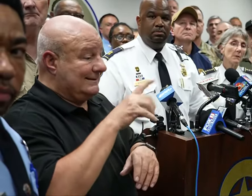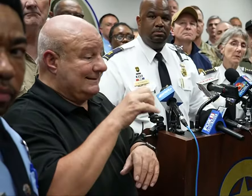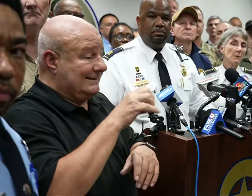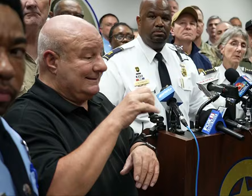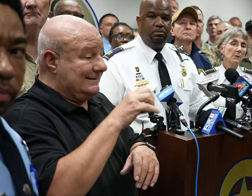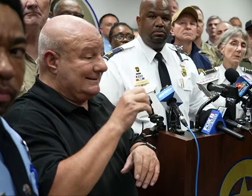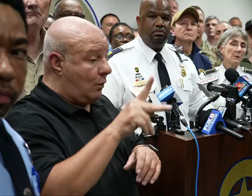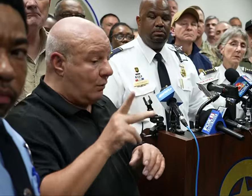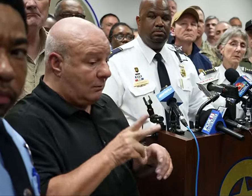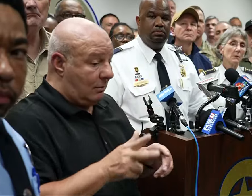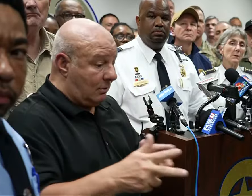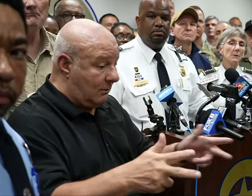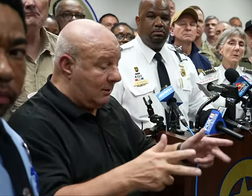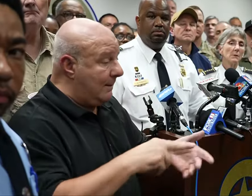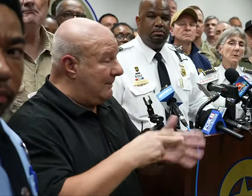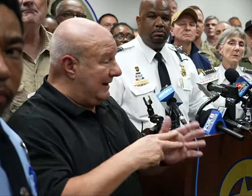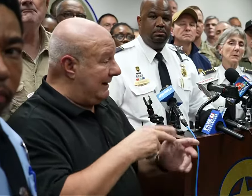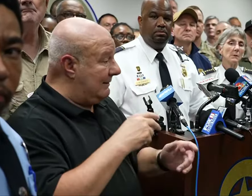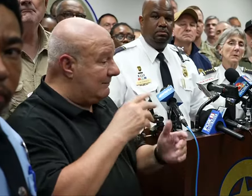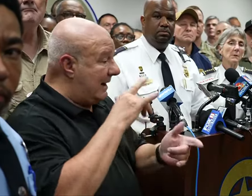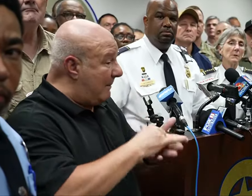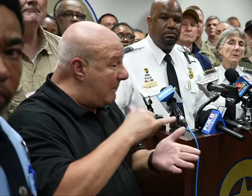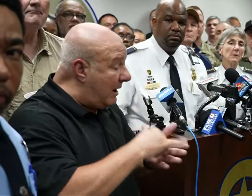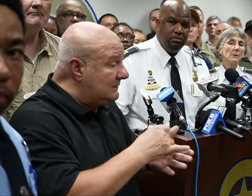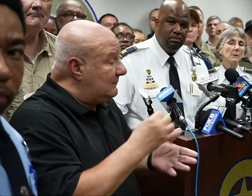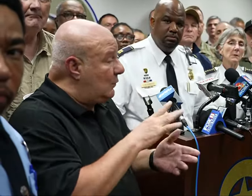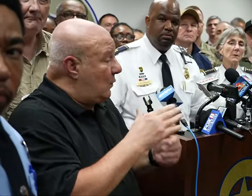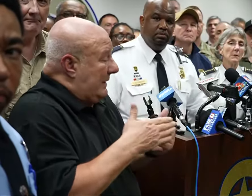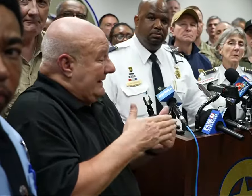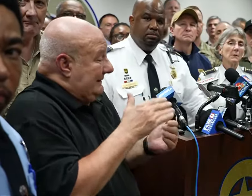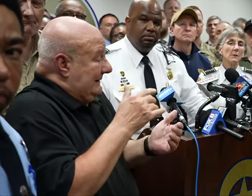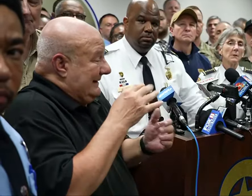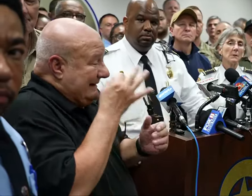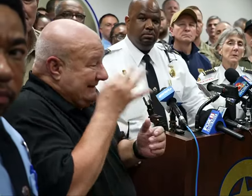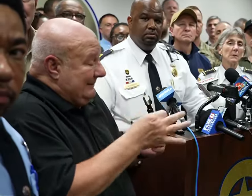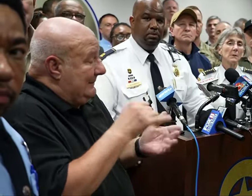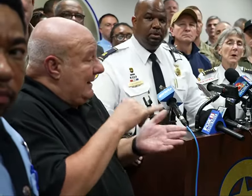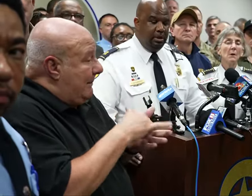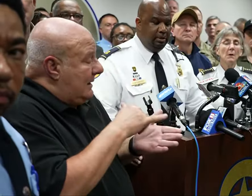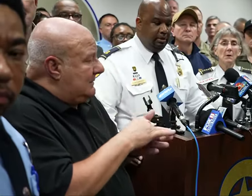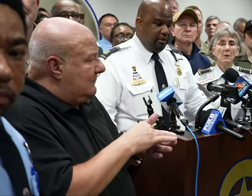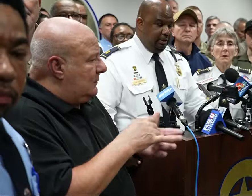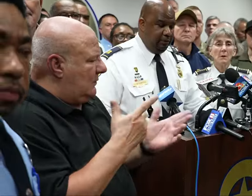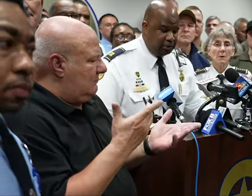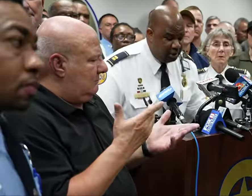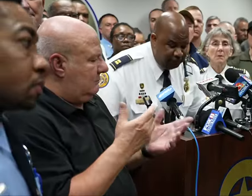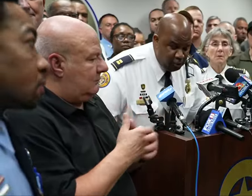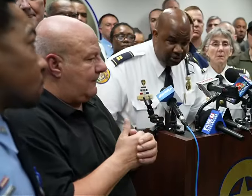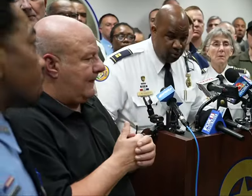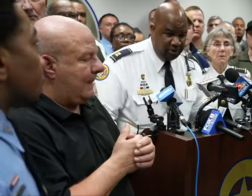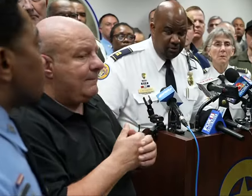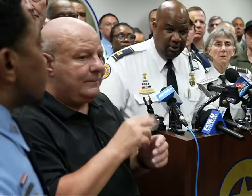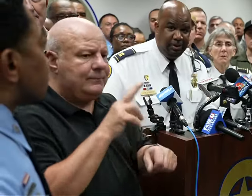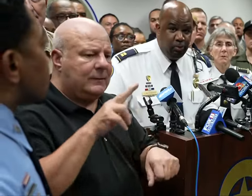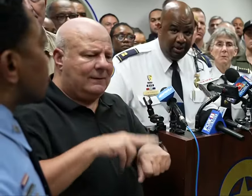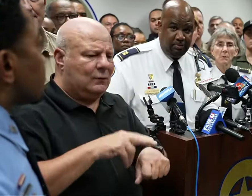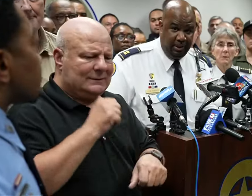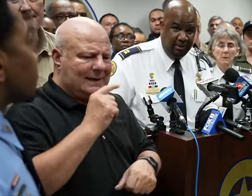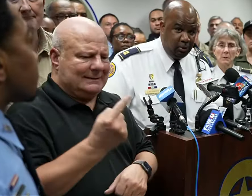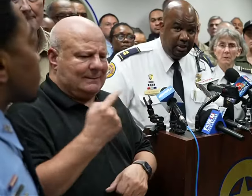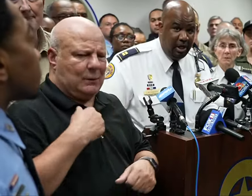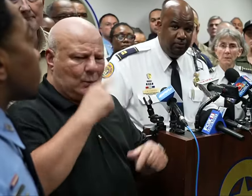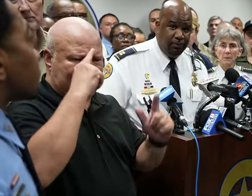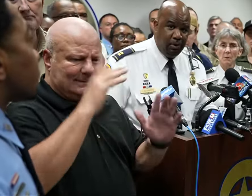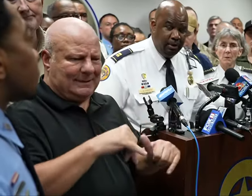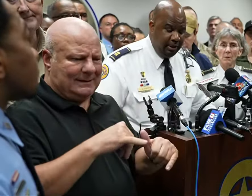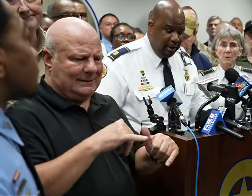considered impossible or nearly impossible, or was this not something you expected you would have to account for? Yes, of course, it wasn't something we expected